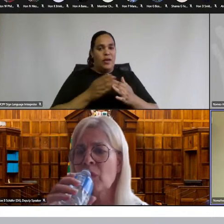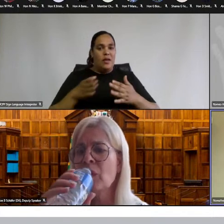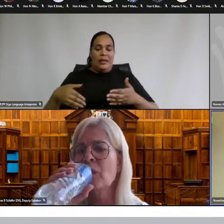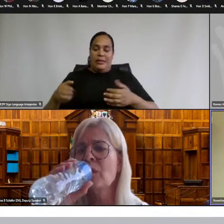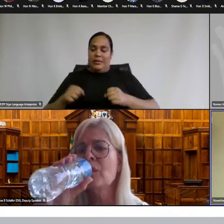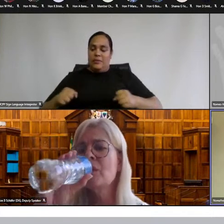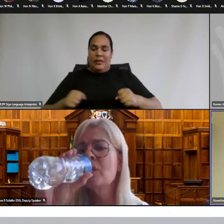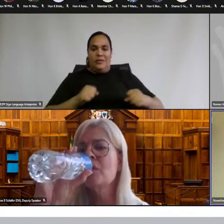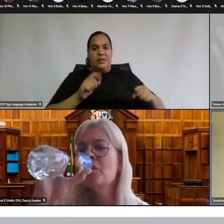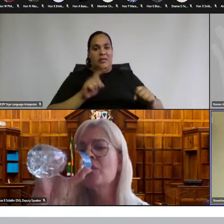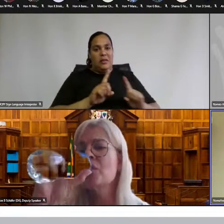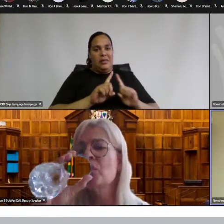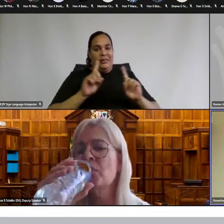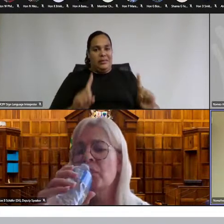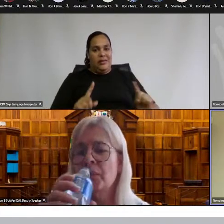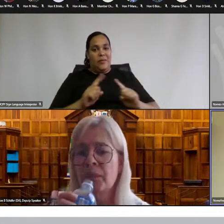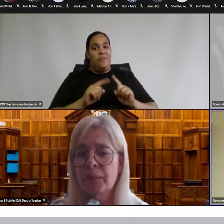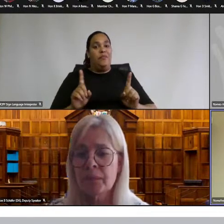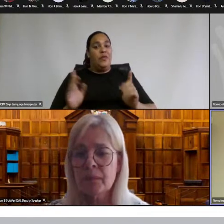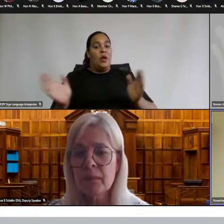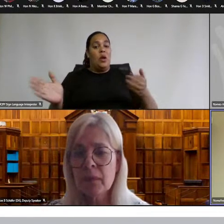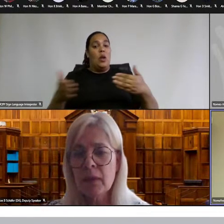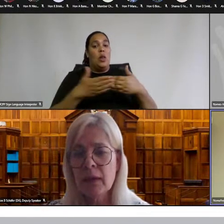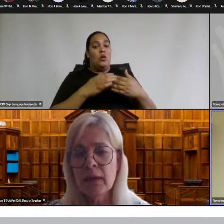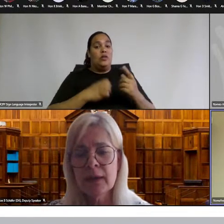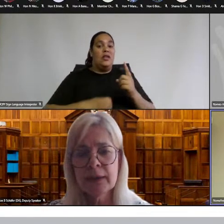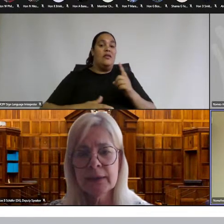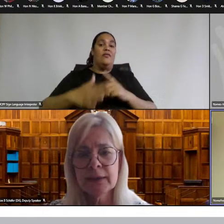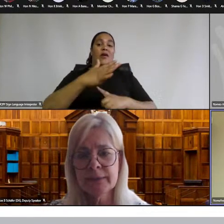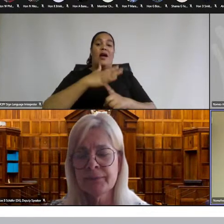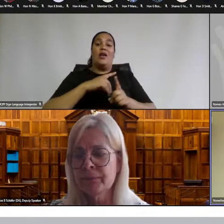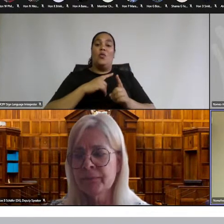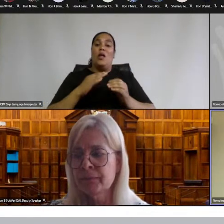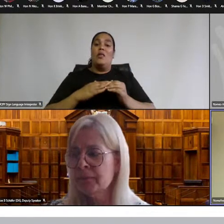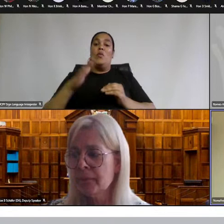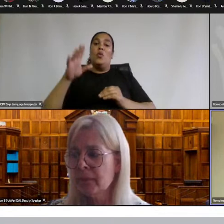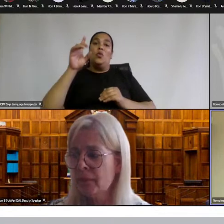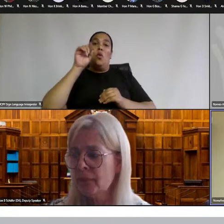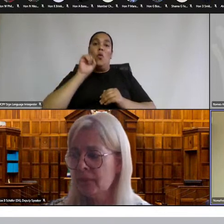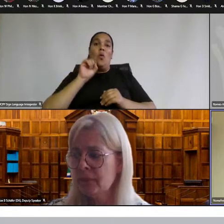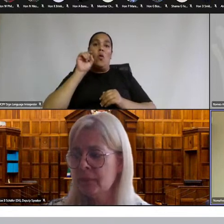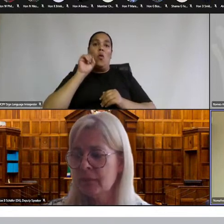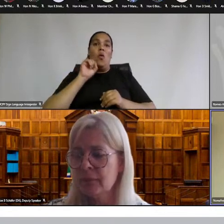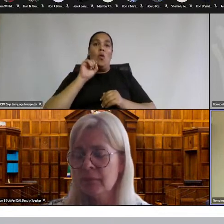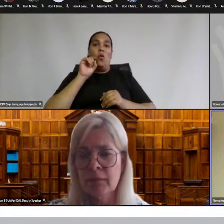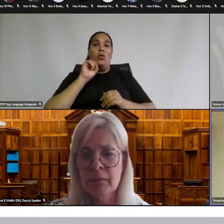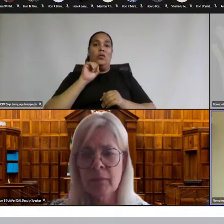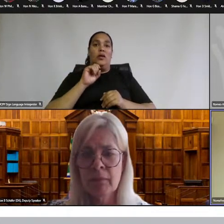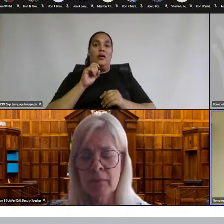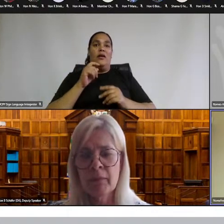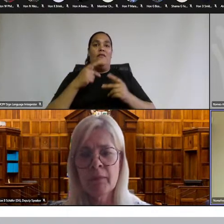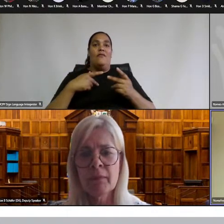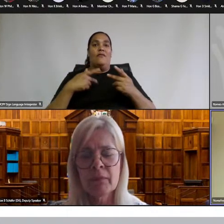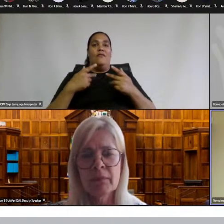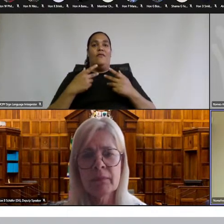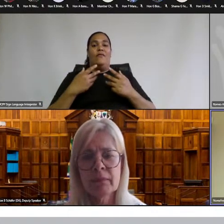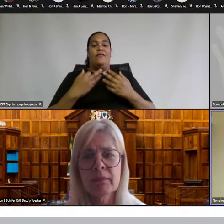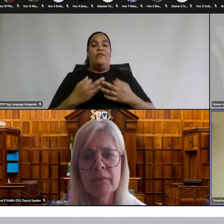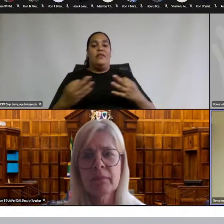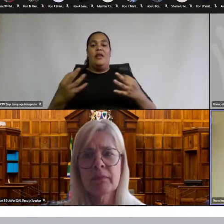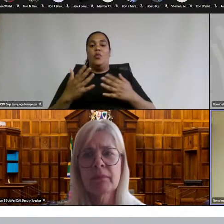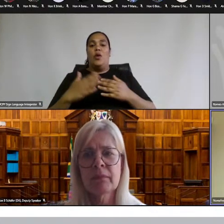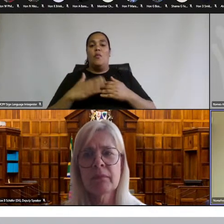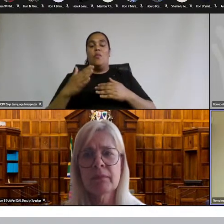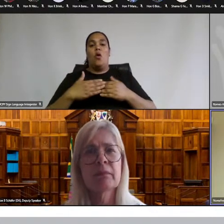know that in a closed environment, which is the case in most of the older health facilities, where there isn't much of the